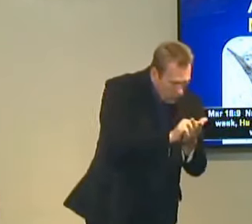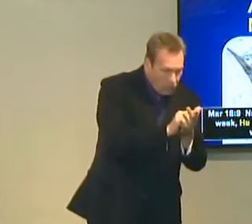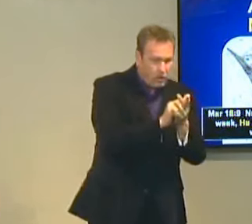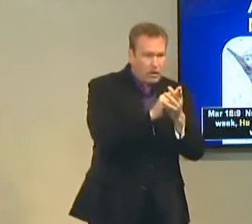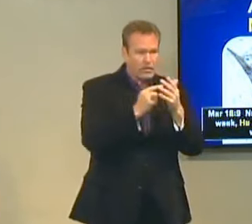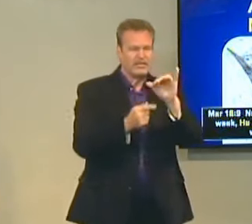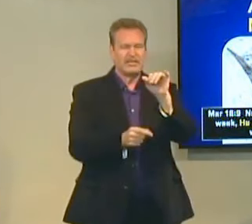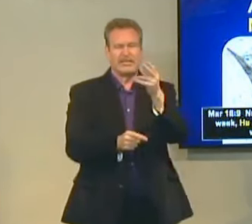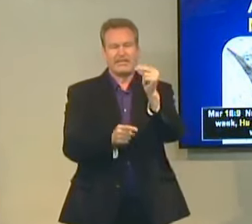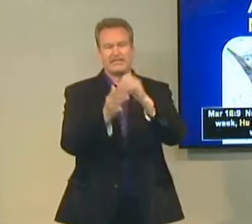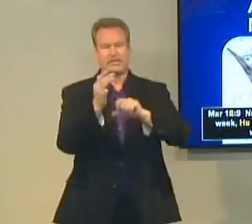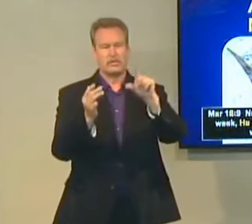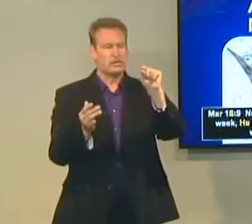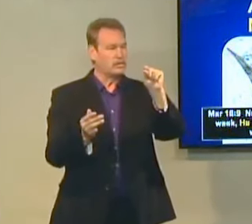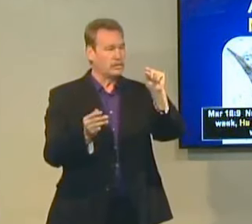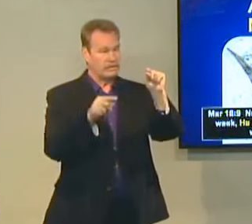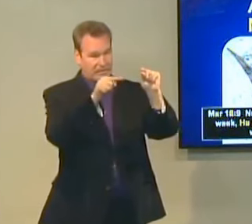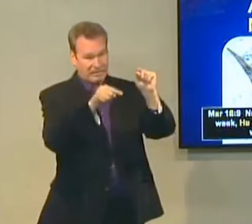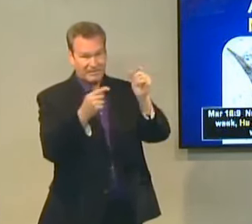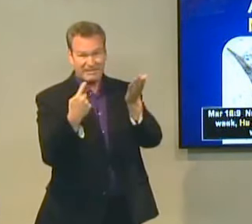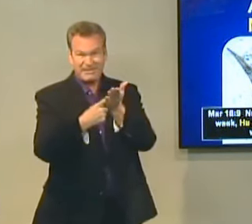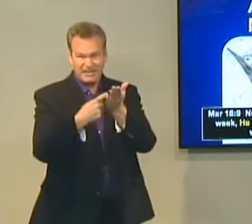She fell at his feet and worshipped him.